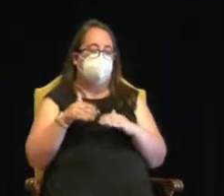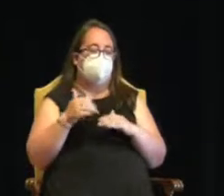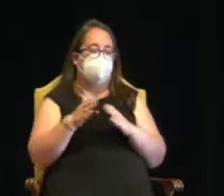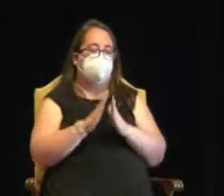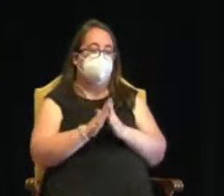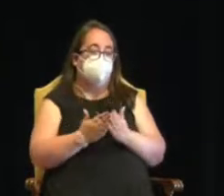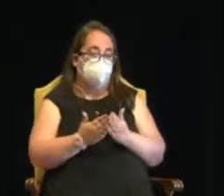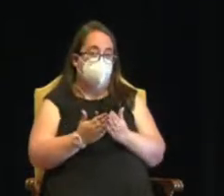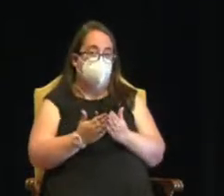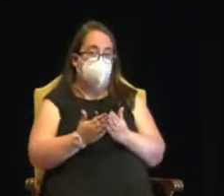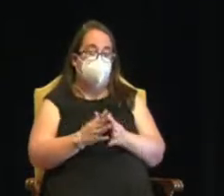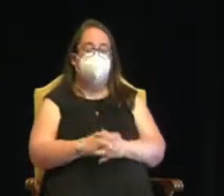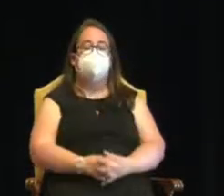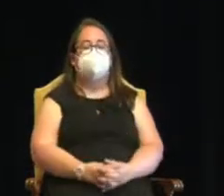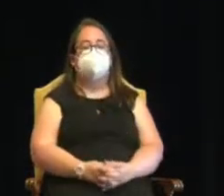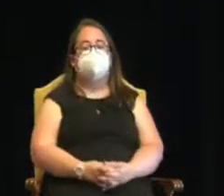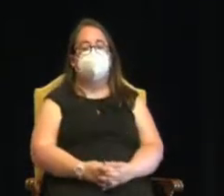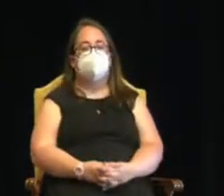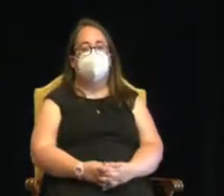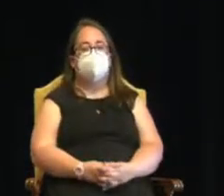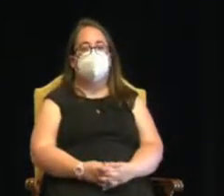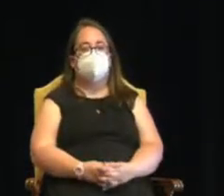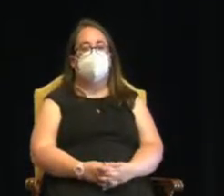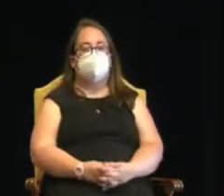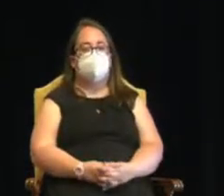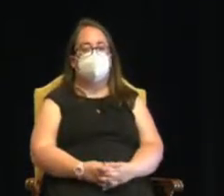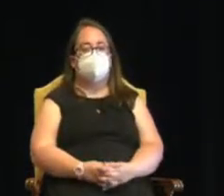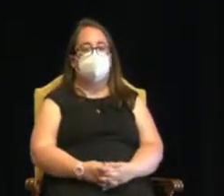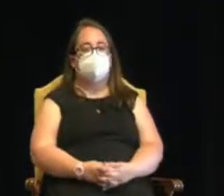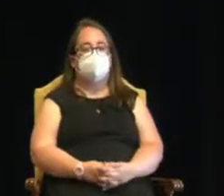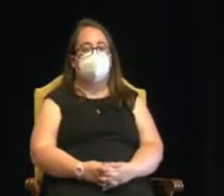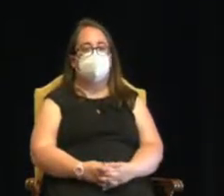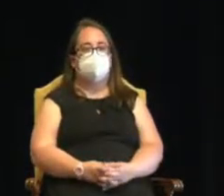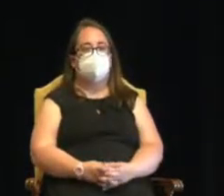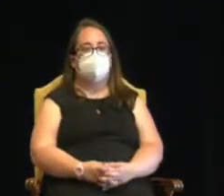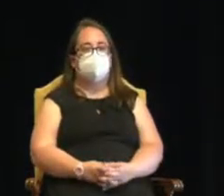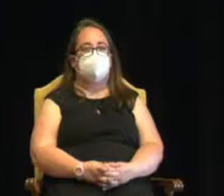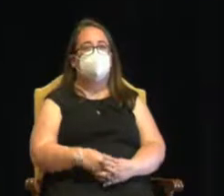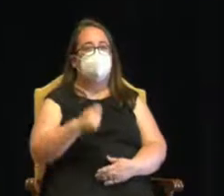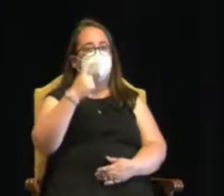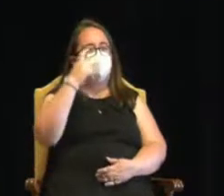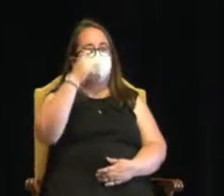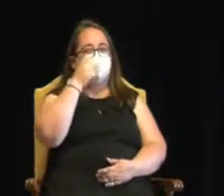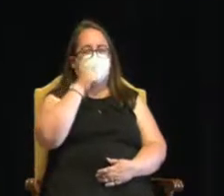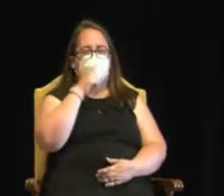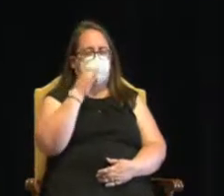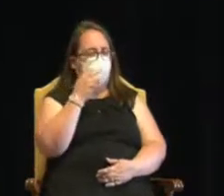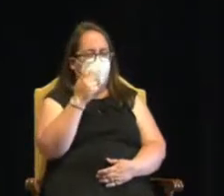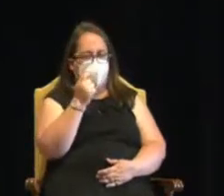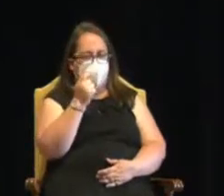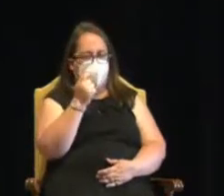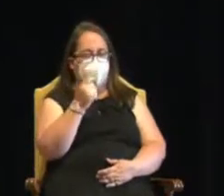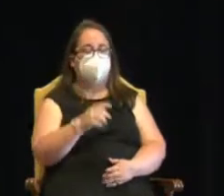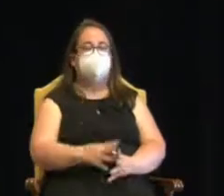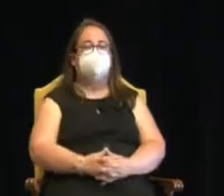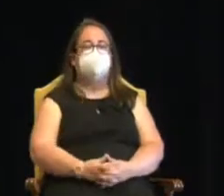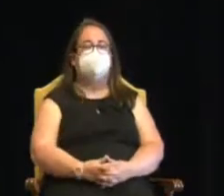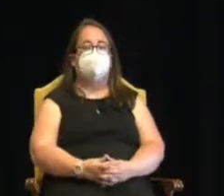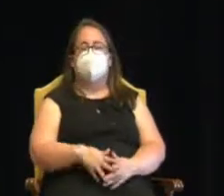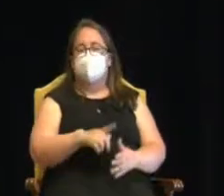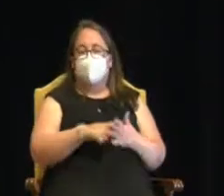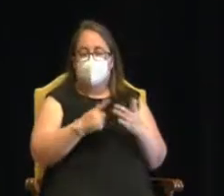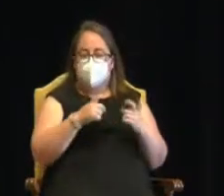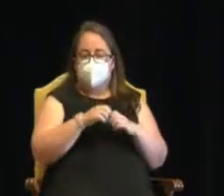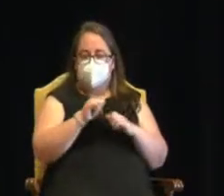novel. So there's a bit of me that's kind of like, Dream Girl, what? What happened in